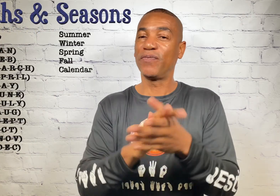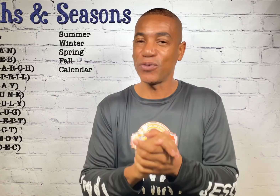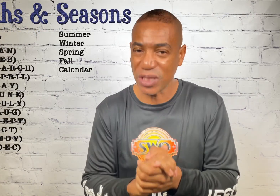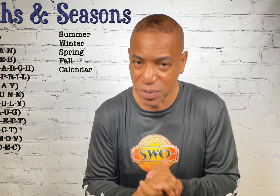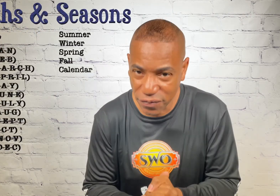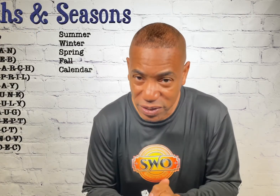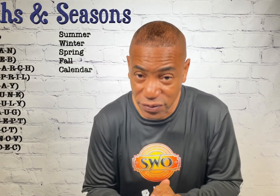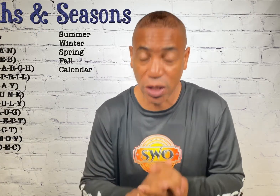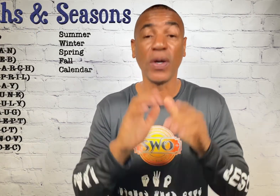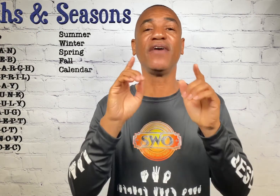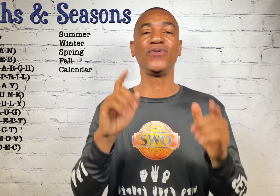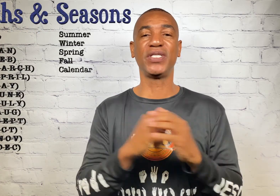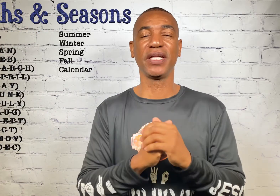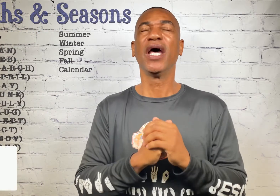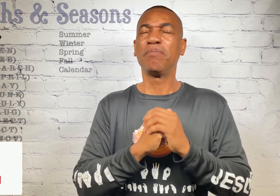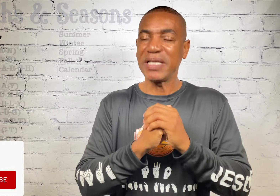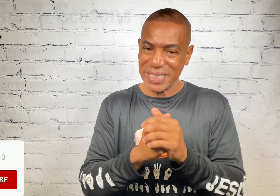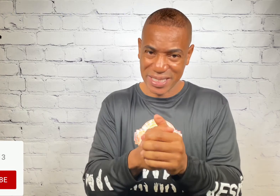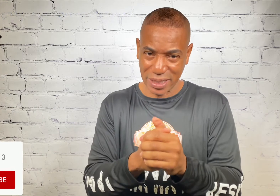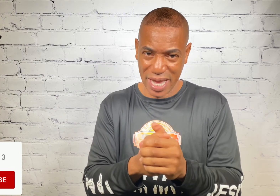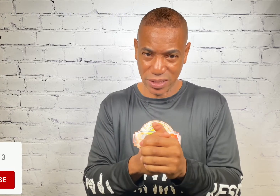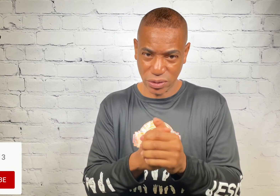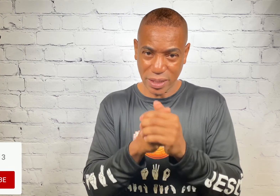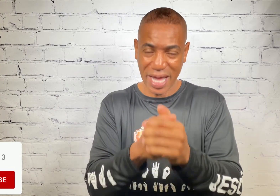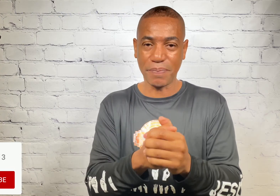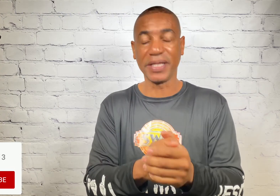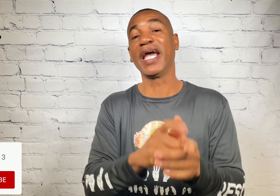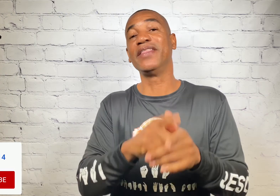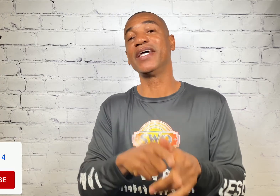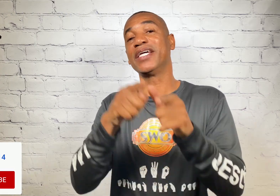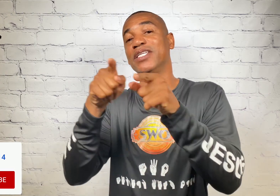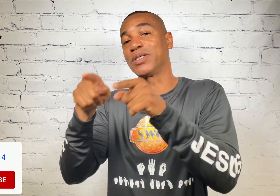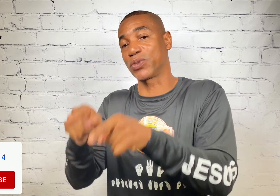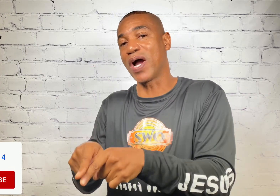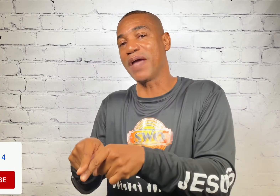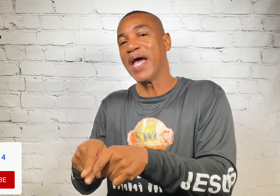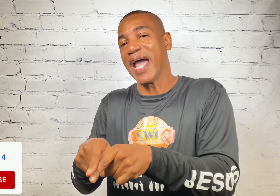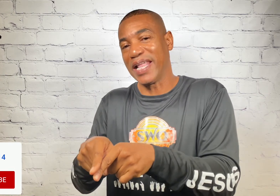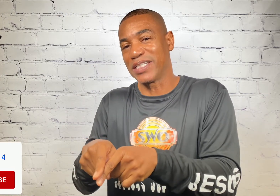learned something from this video. If you did, please hit the like button and then hit the subscribe, and last